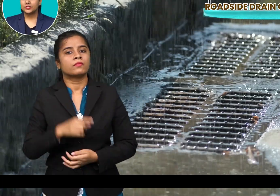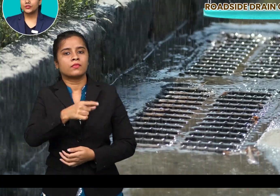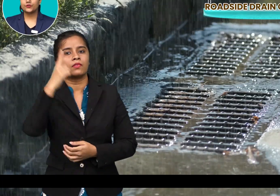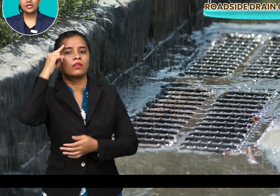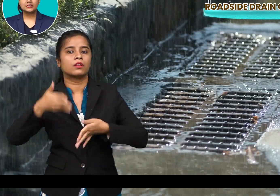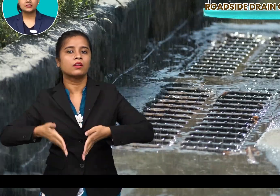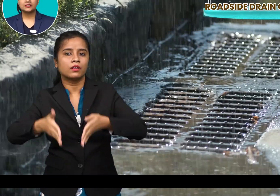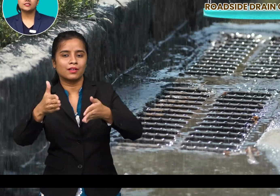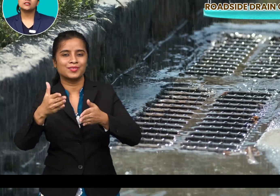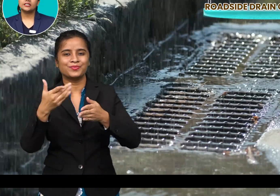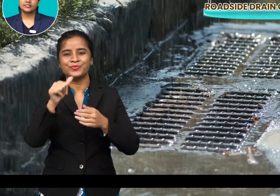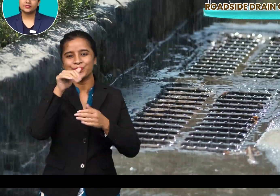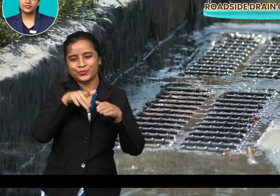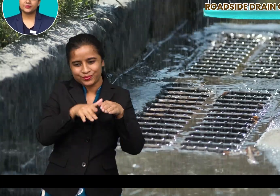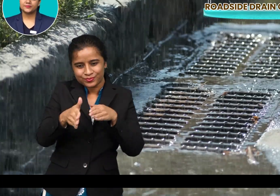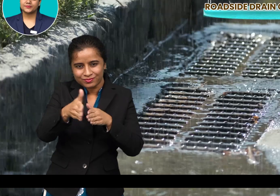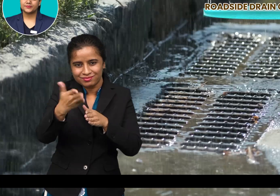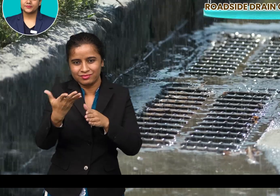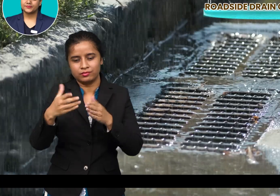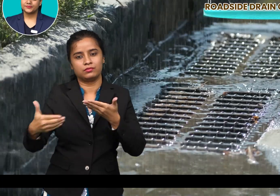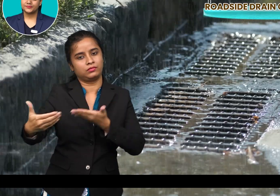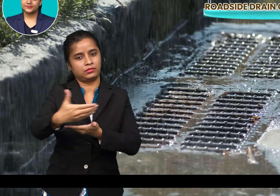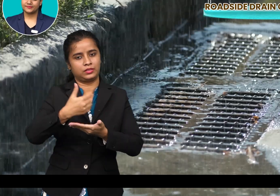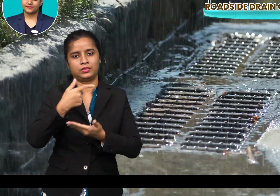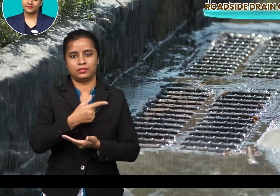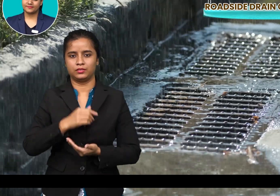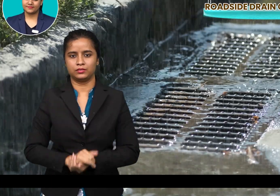roadside drains that collect it.